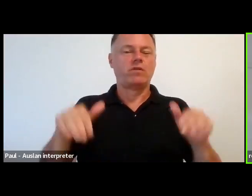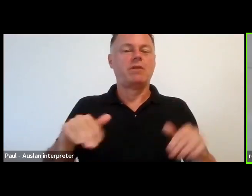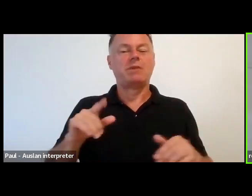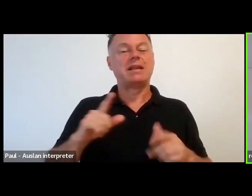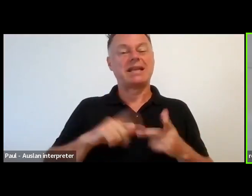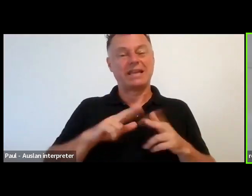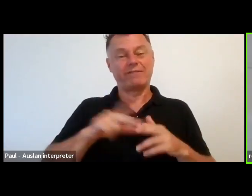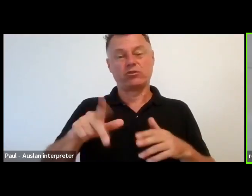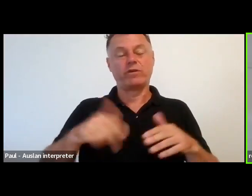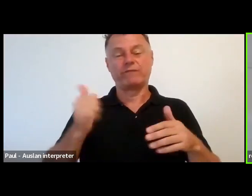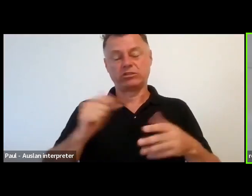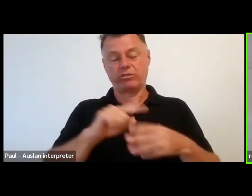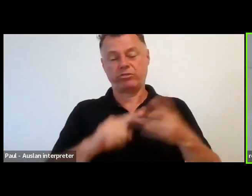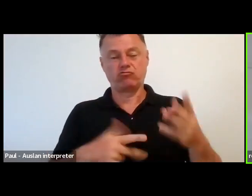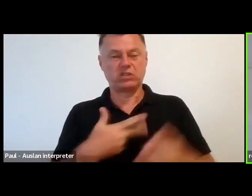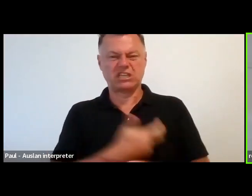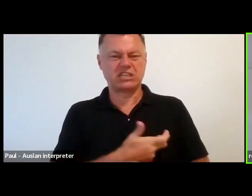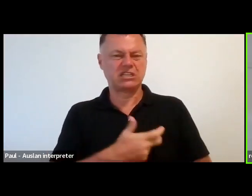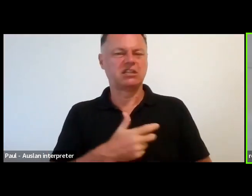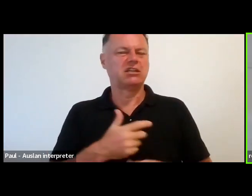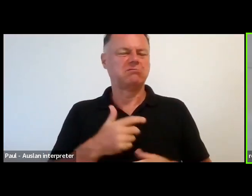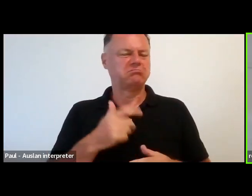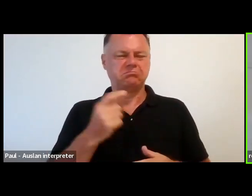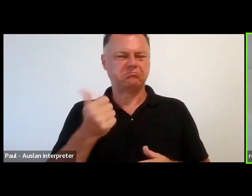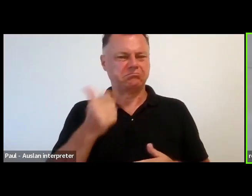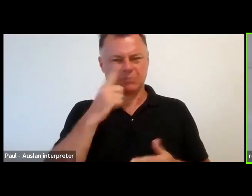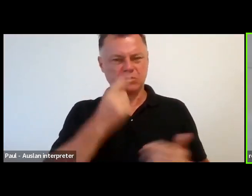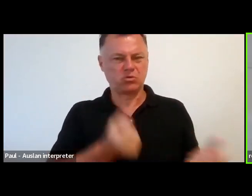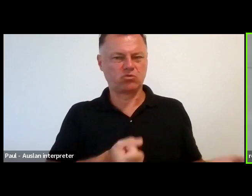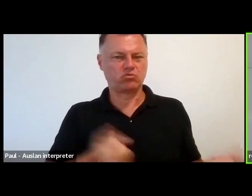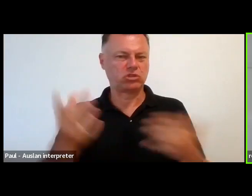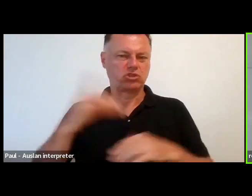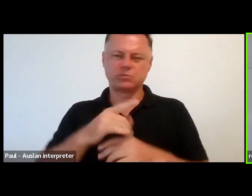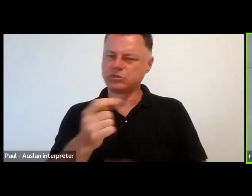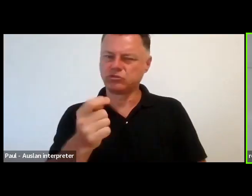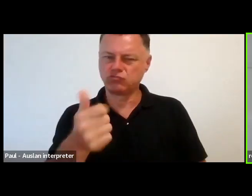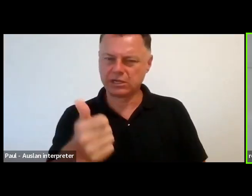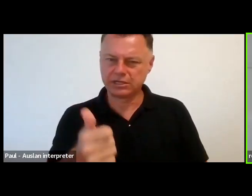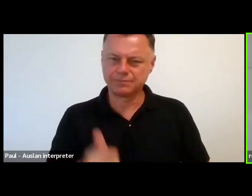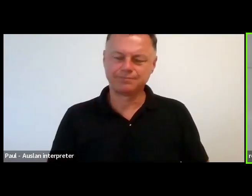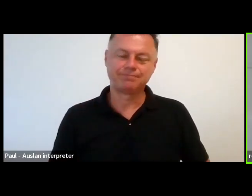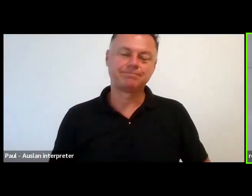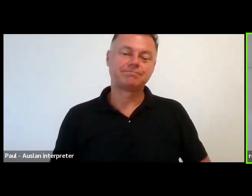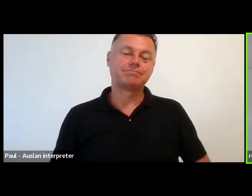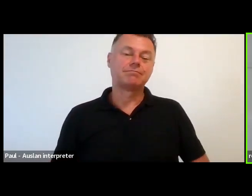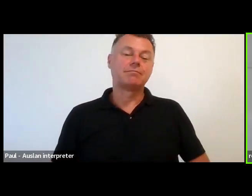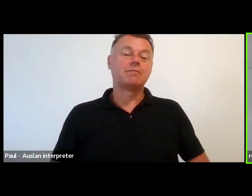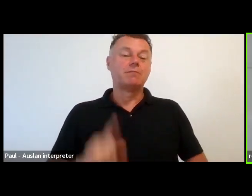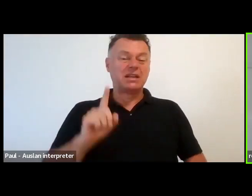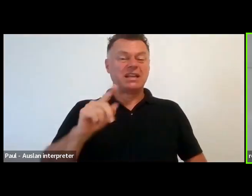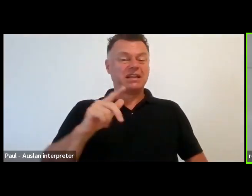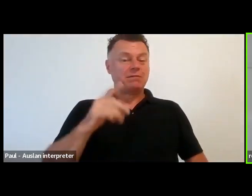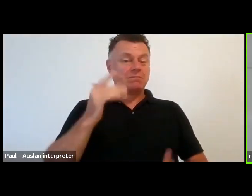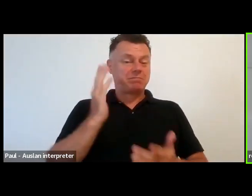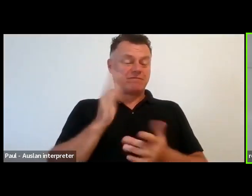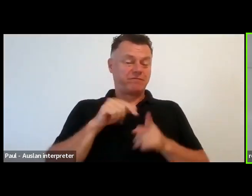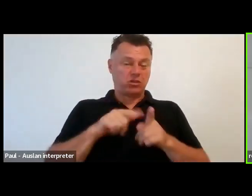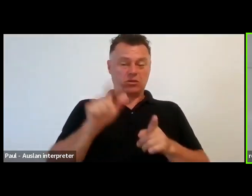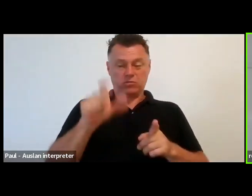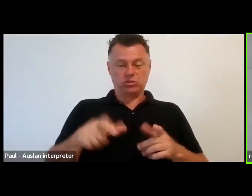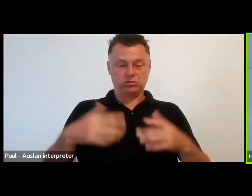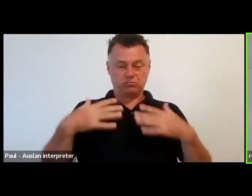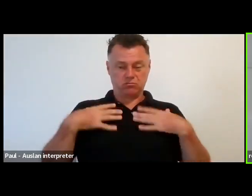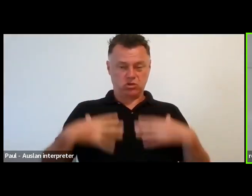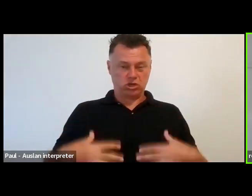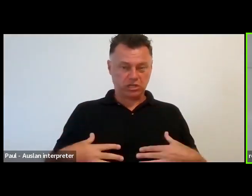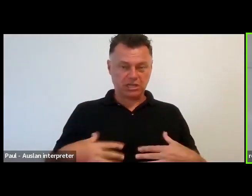that hospitalisation will occur. However, as I've said, if the symptoms actually do deteriorate, and again, the advice is on our website as